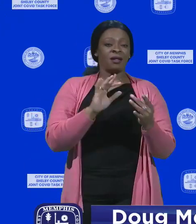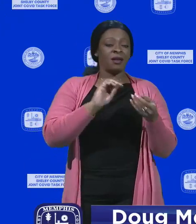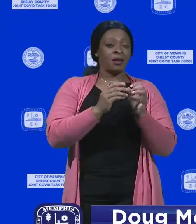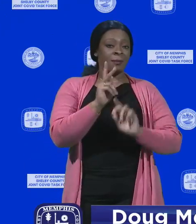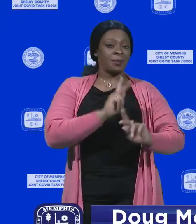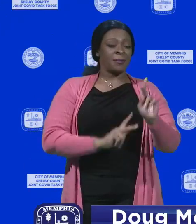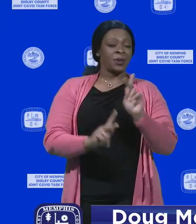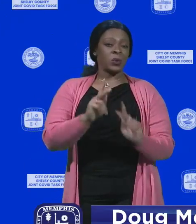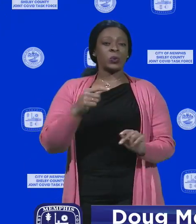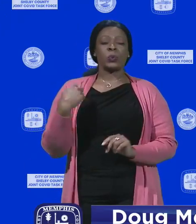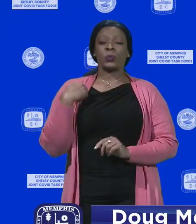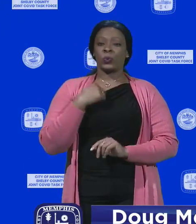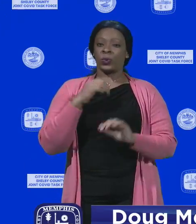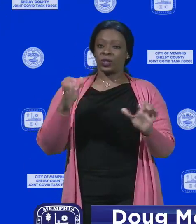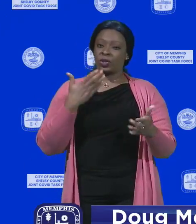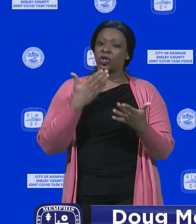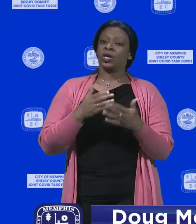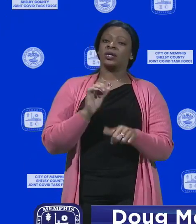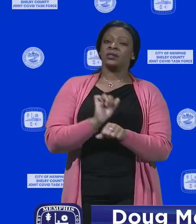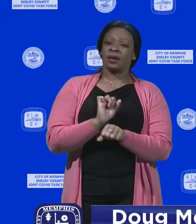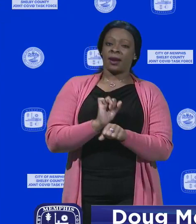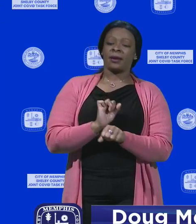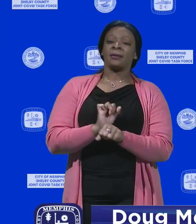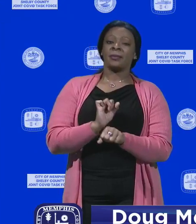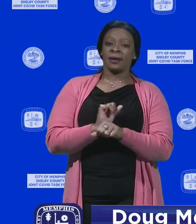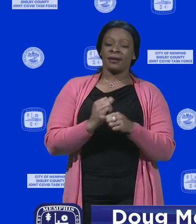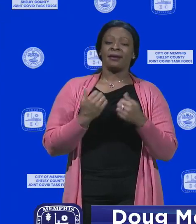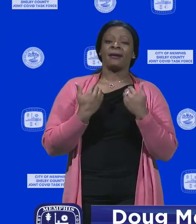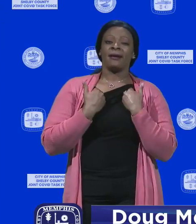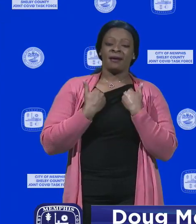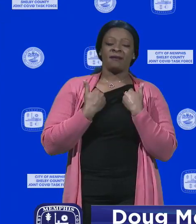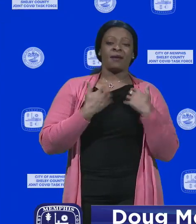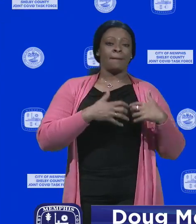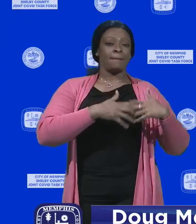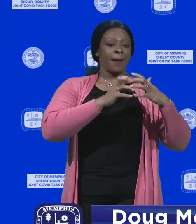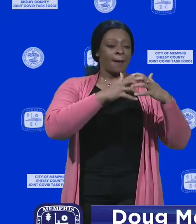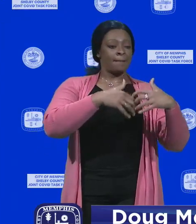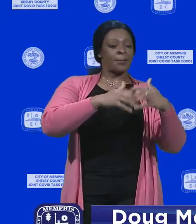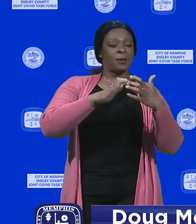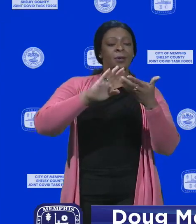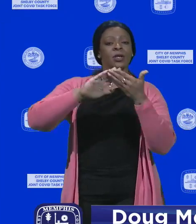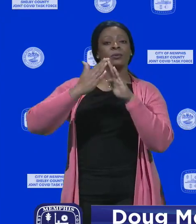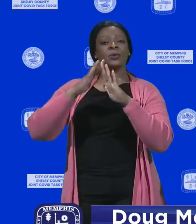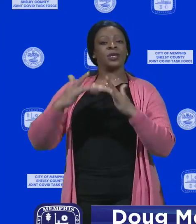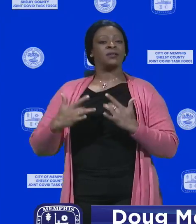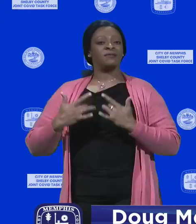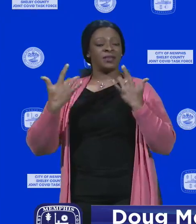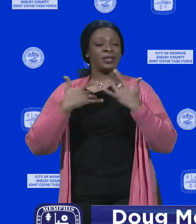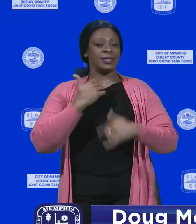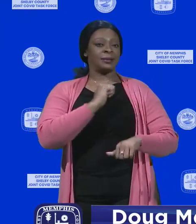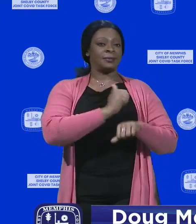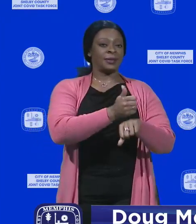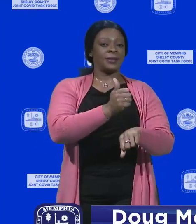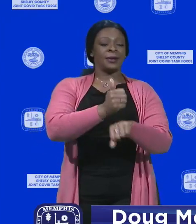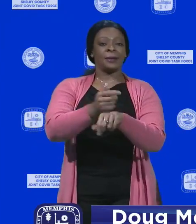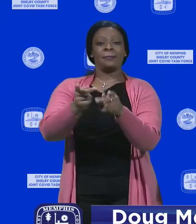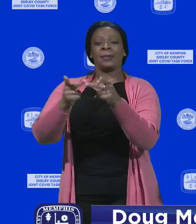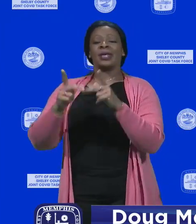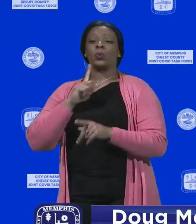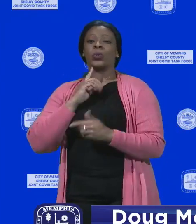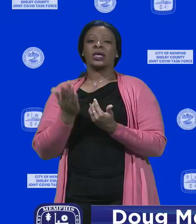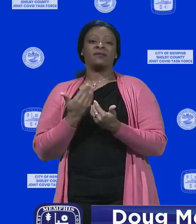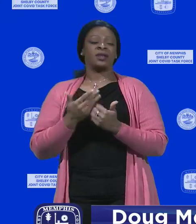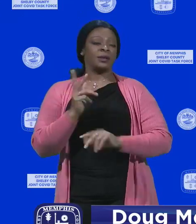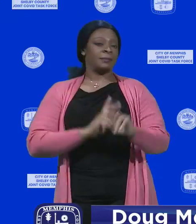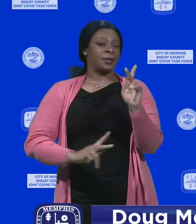people, that we did a good job of having pop-up community events in places that were convenient